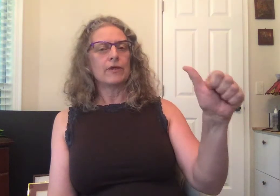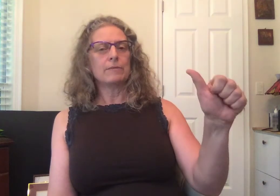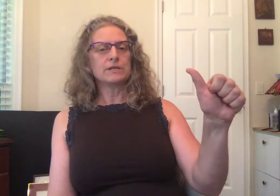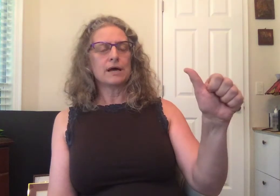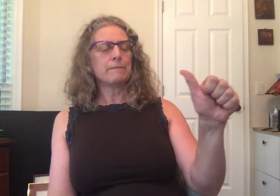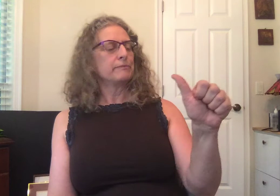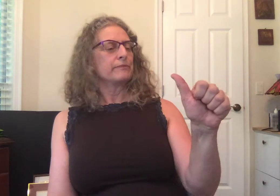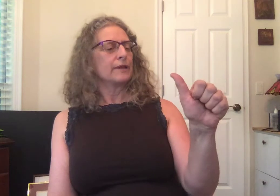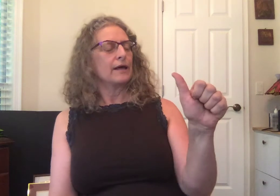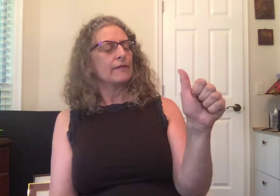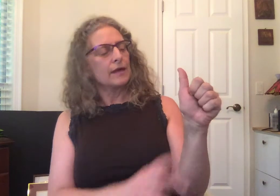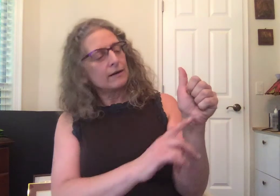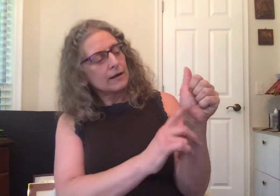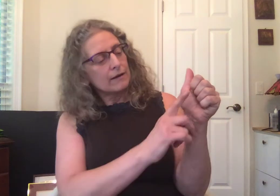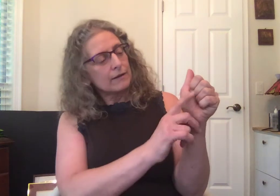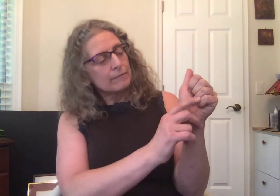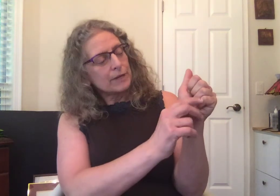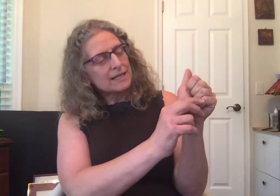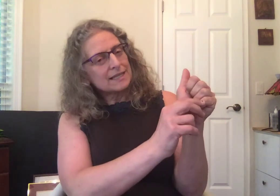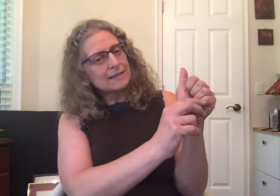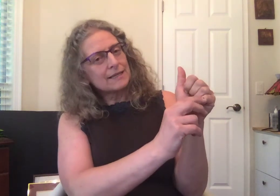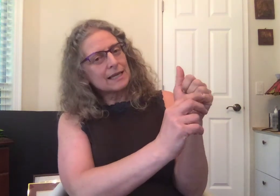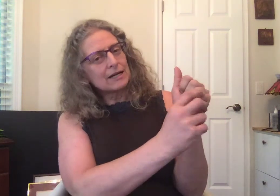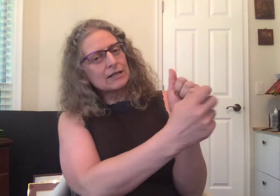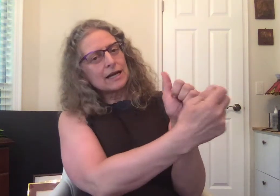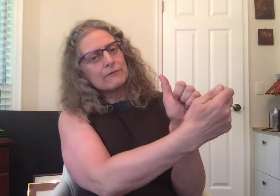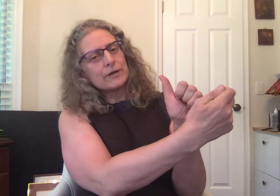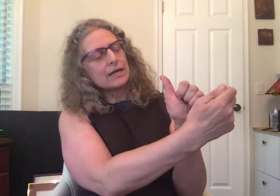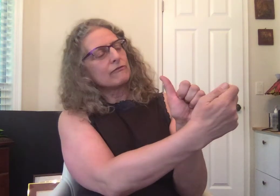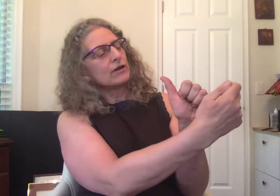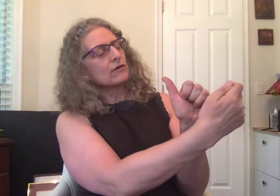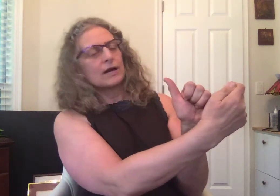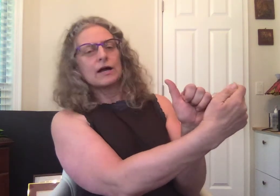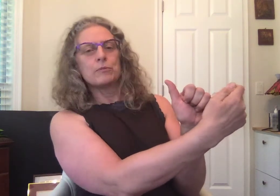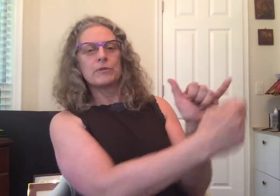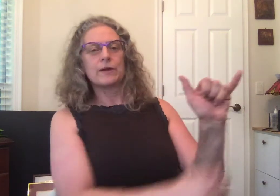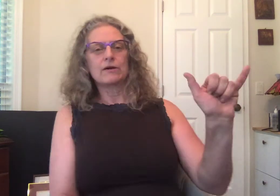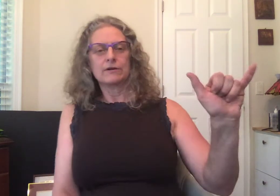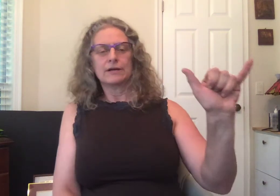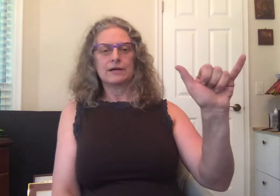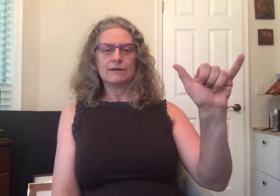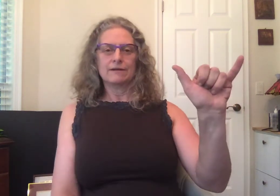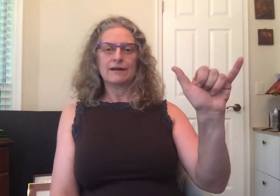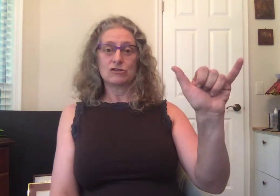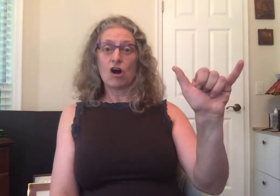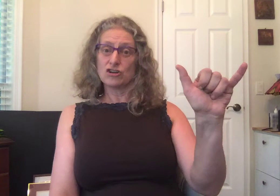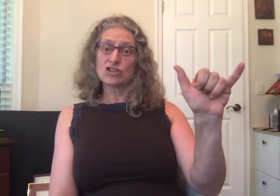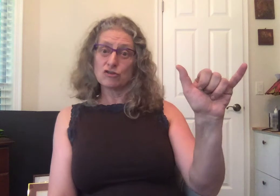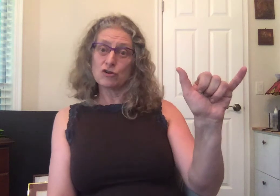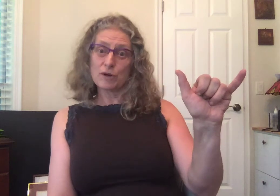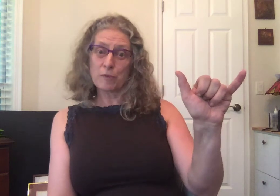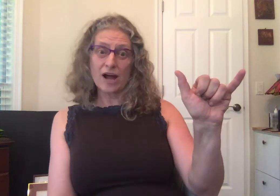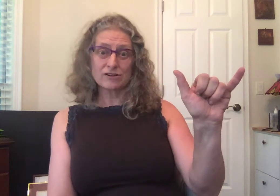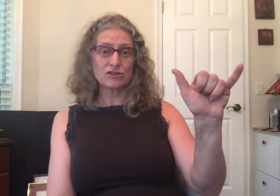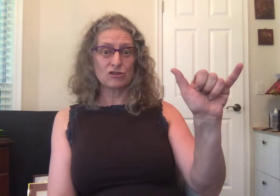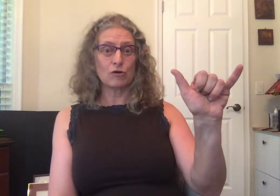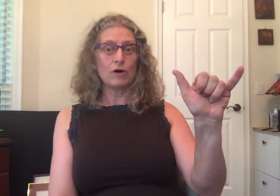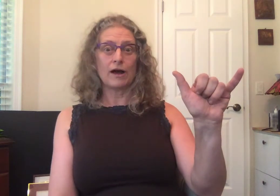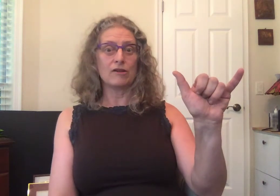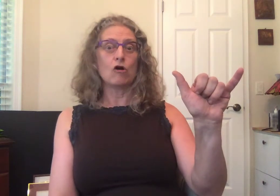is up, and then little tiny pinky finger, and I help it there. It's hard to do. You can practice it, though. I know you